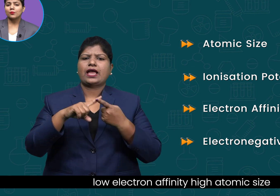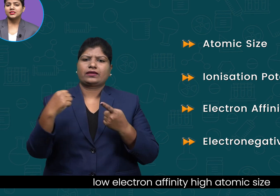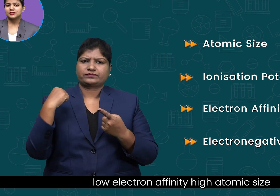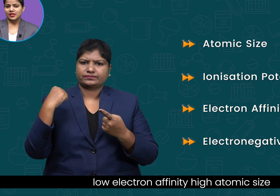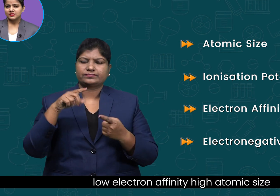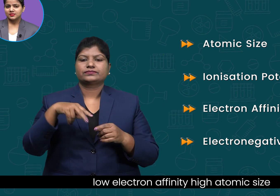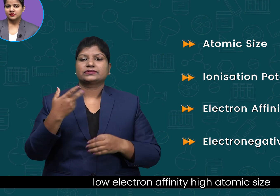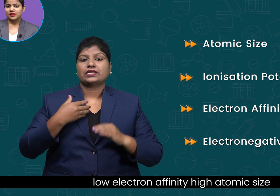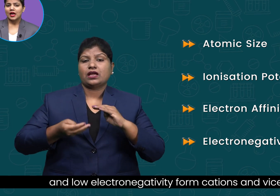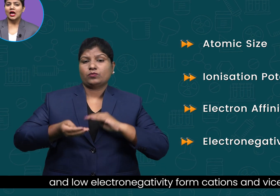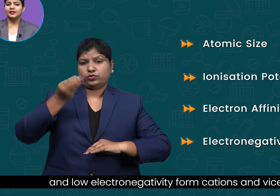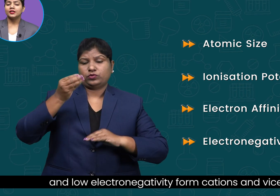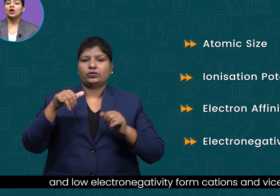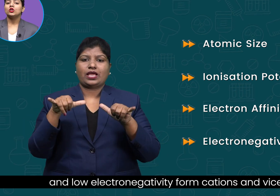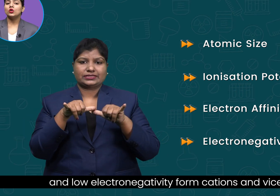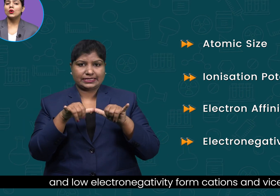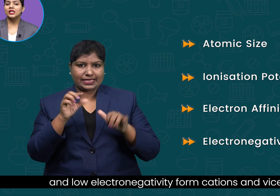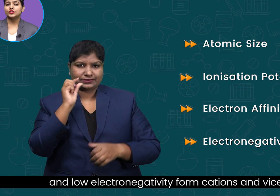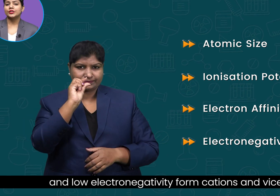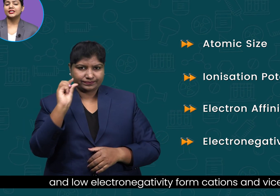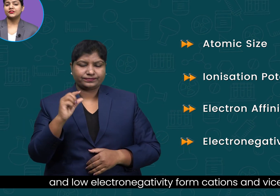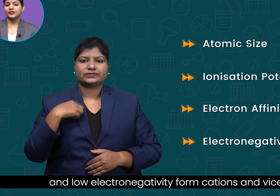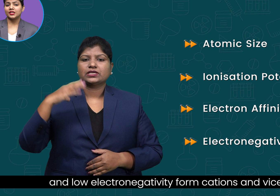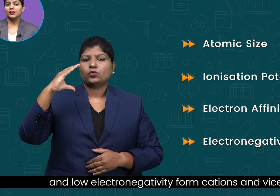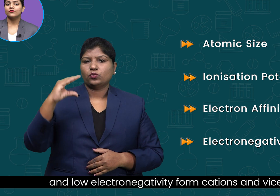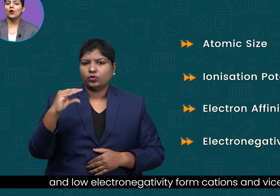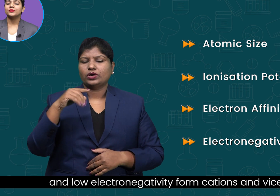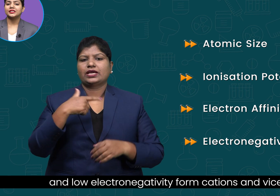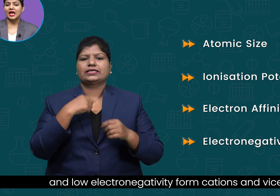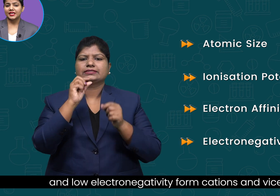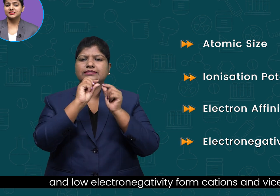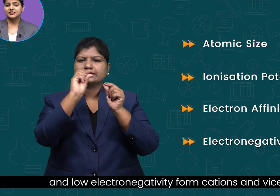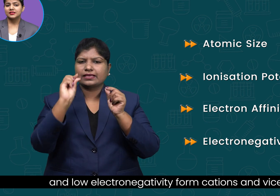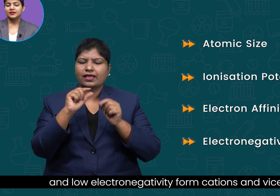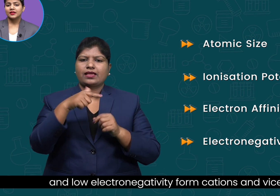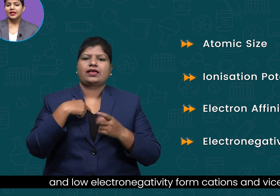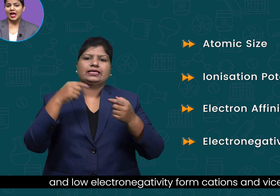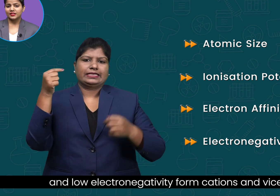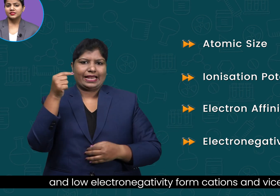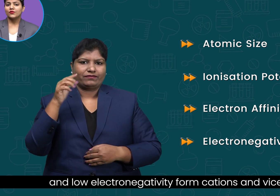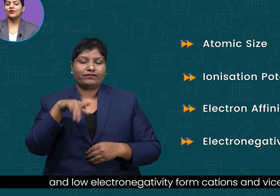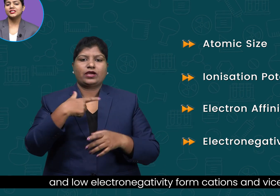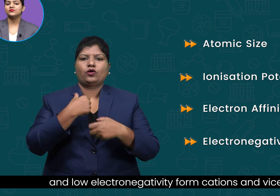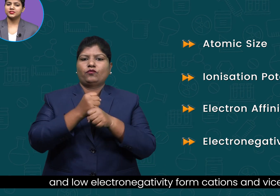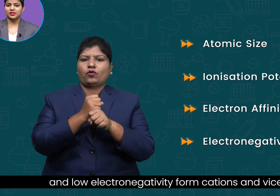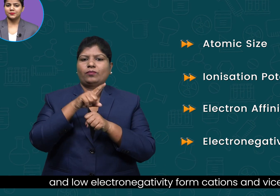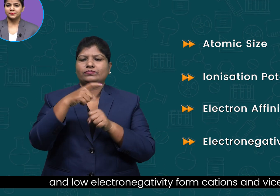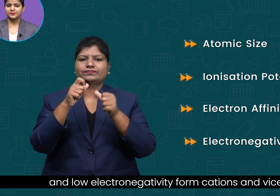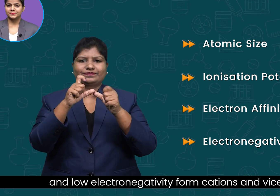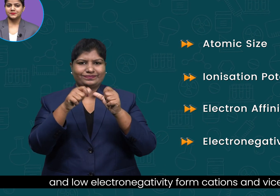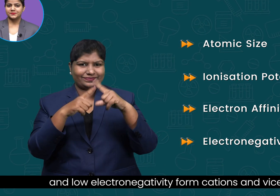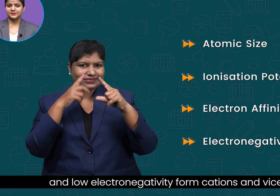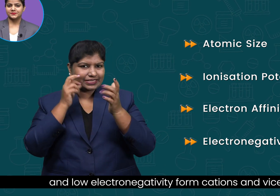high atomic size and low electronegativity form cations and vice versa.